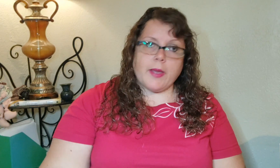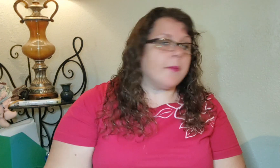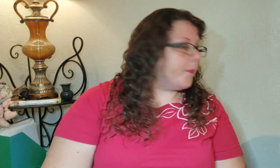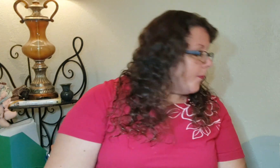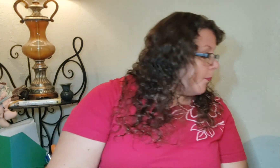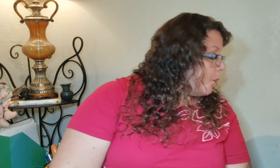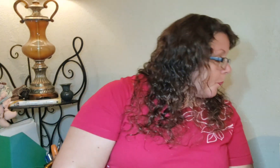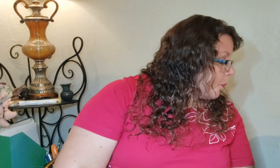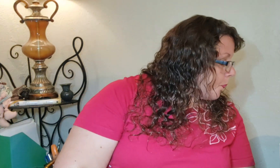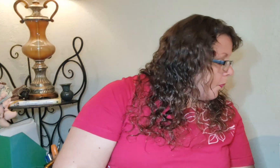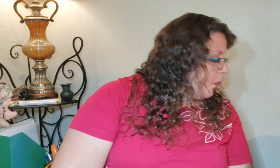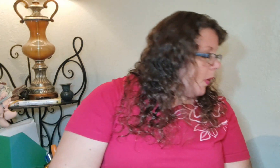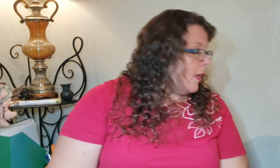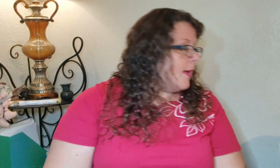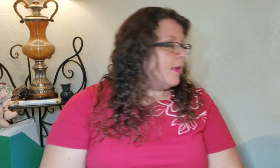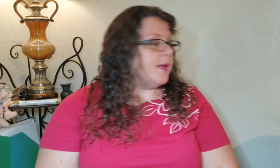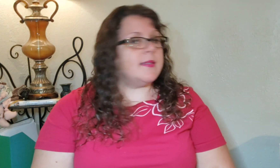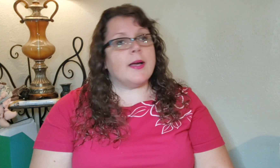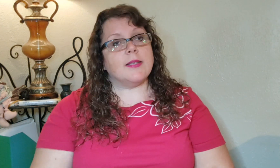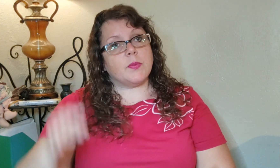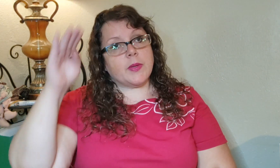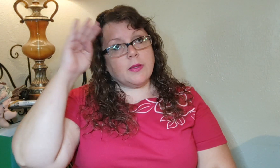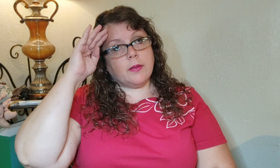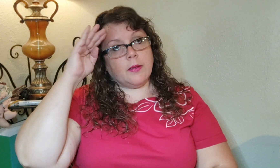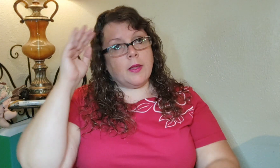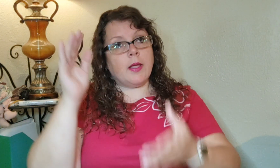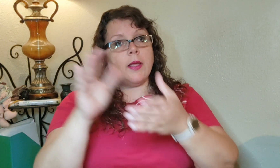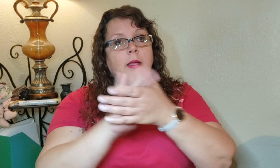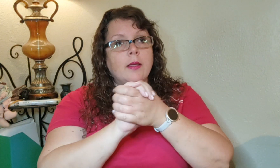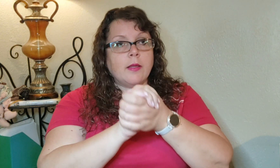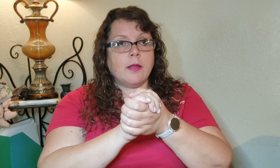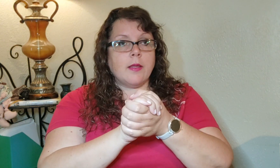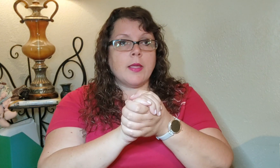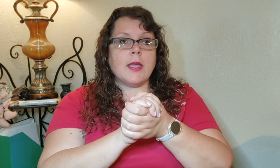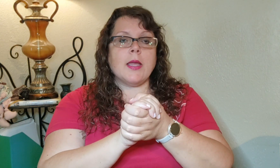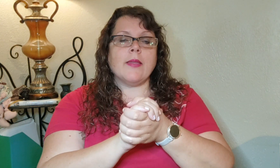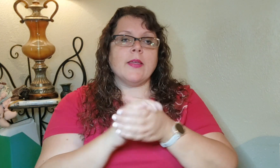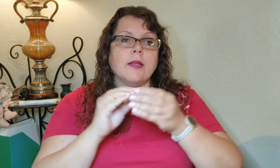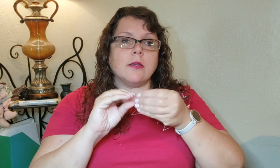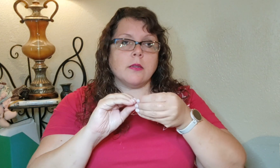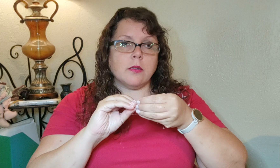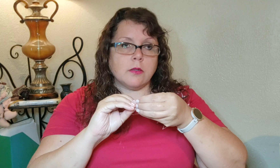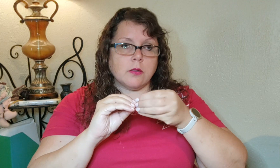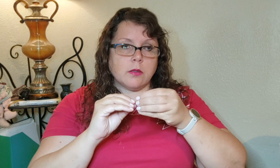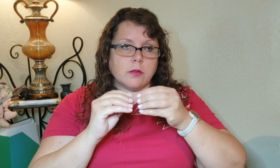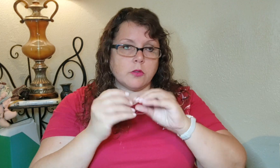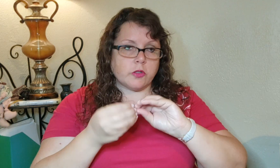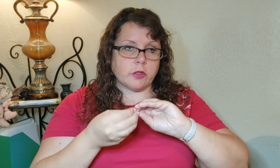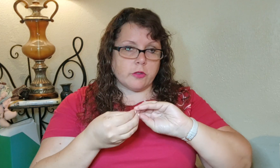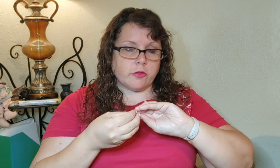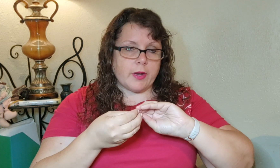way, and it's husband, and then surgery,